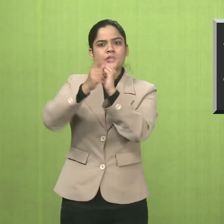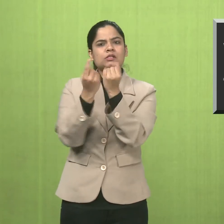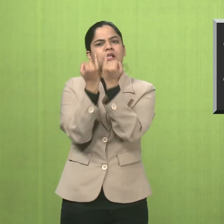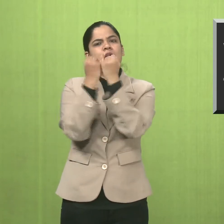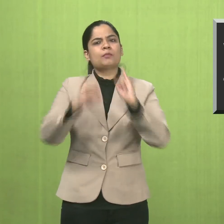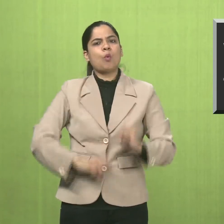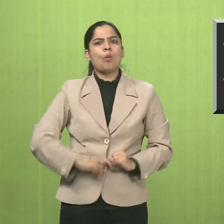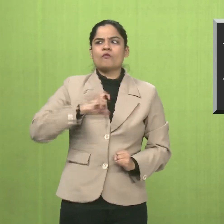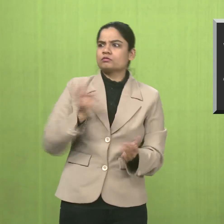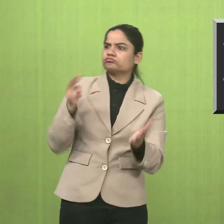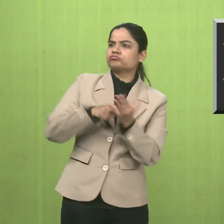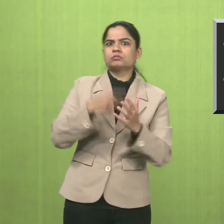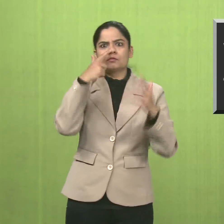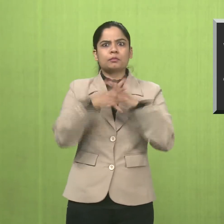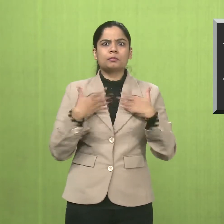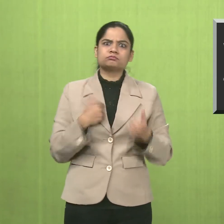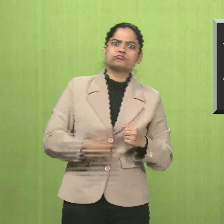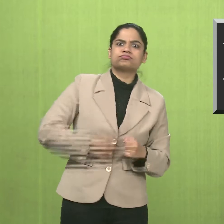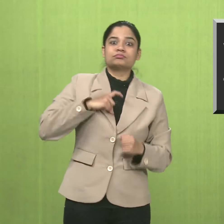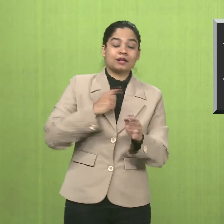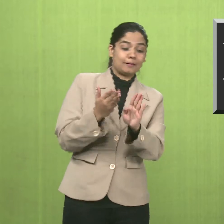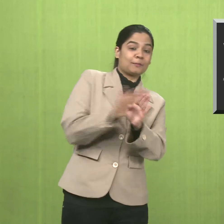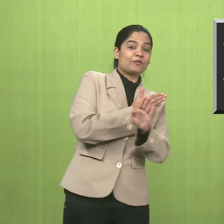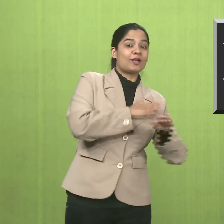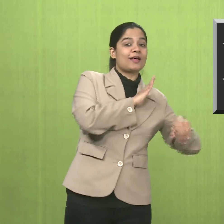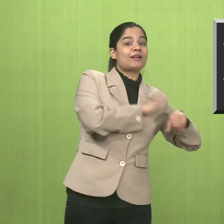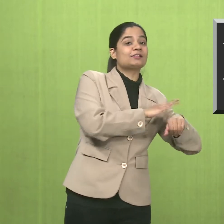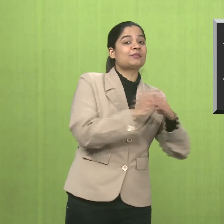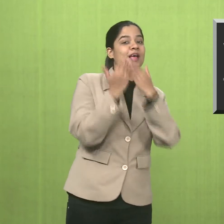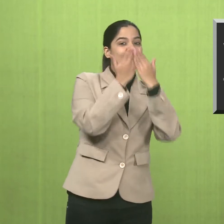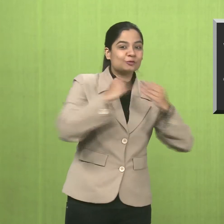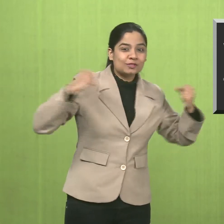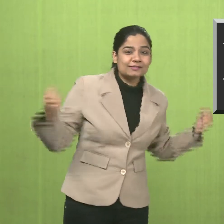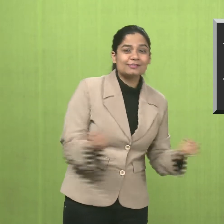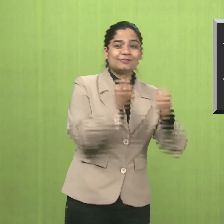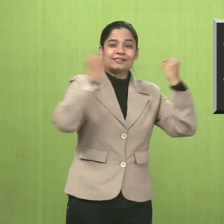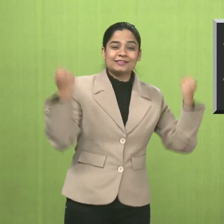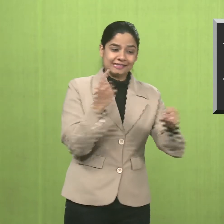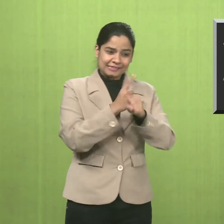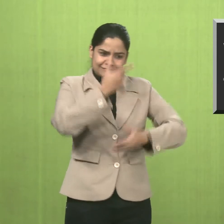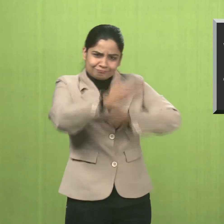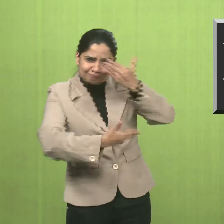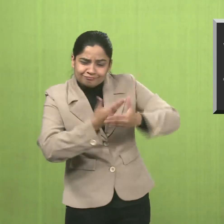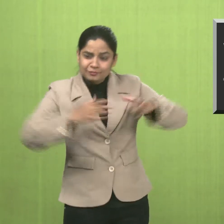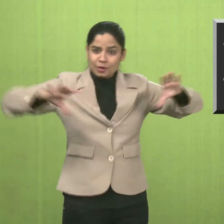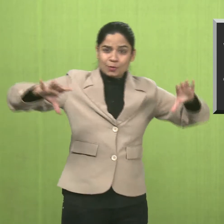become financially independent. And once they're financially independent, they can also get confidence. So it's important that education